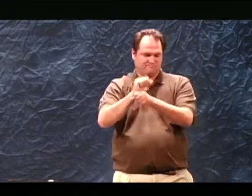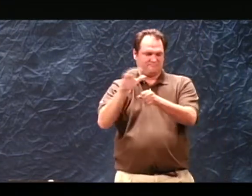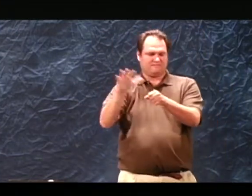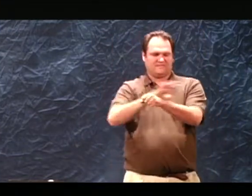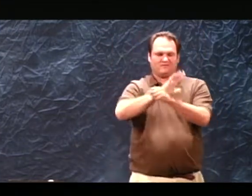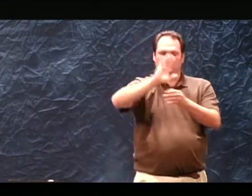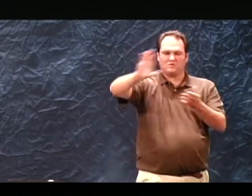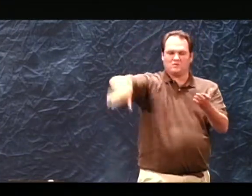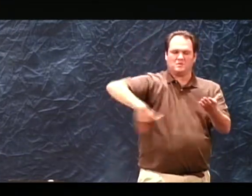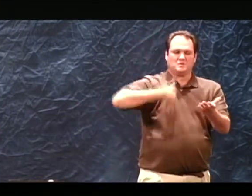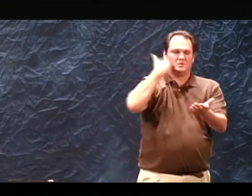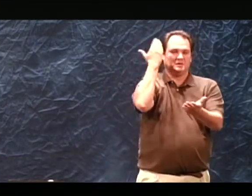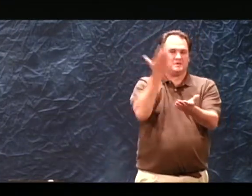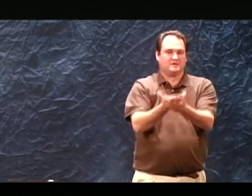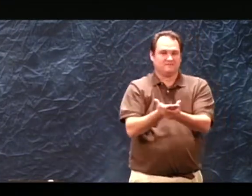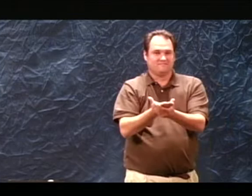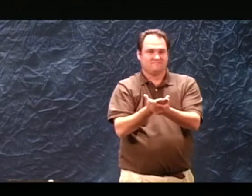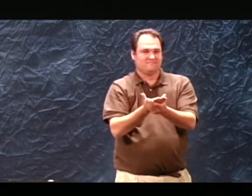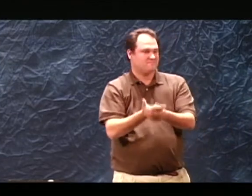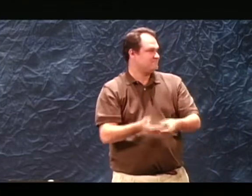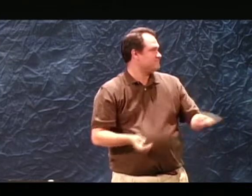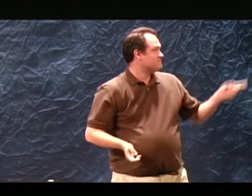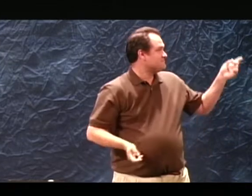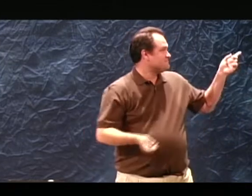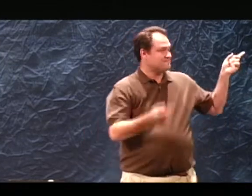the fullness of him that fill it all